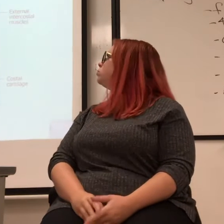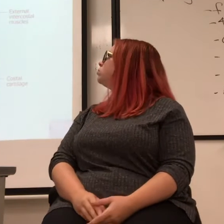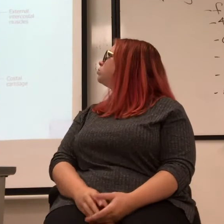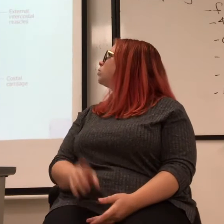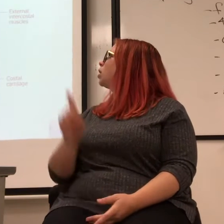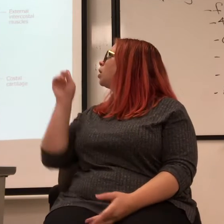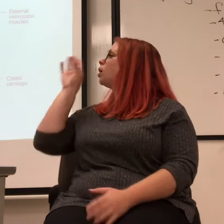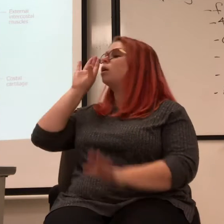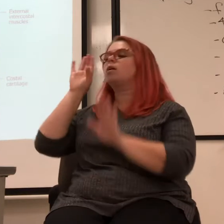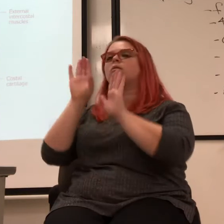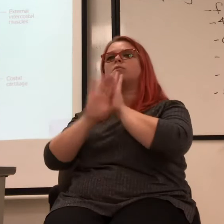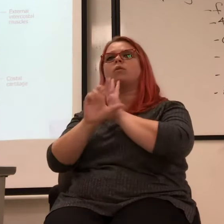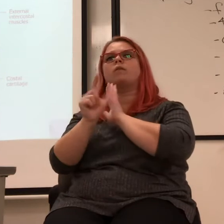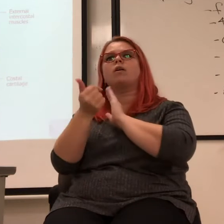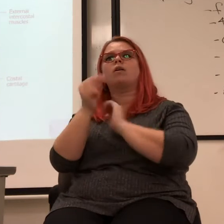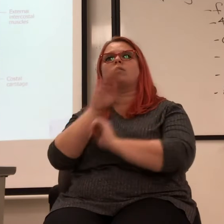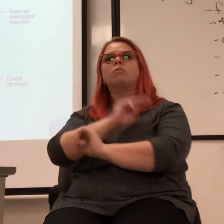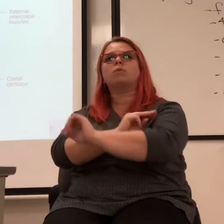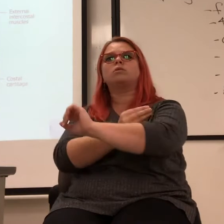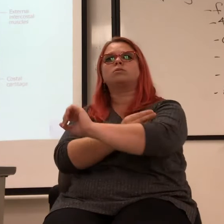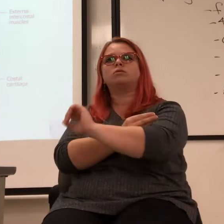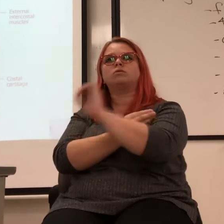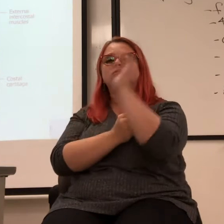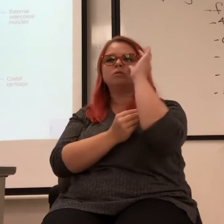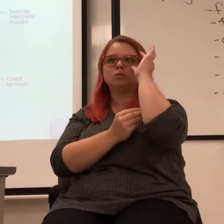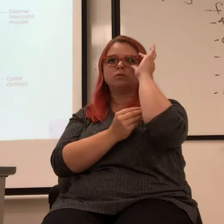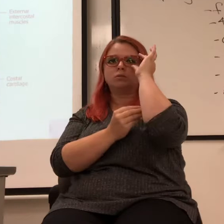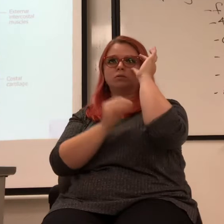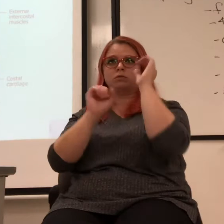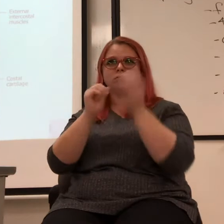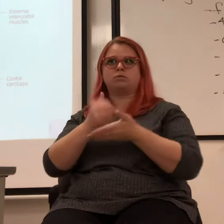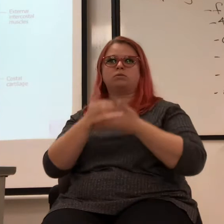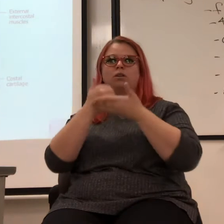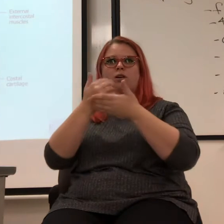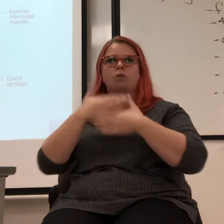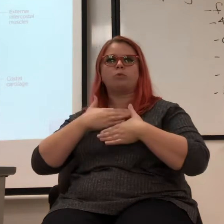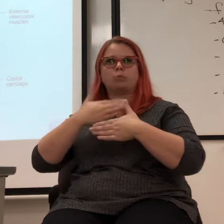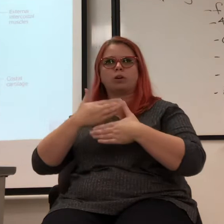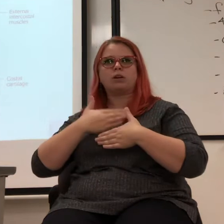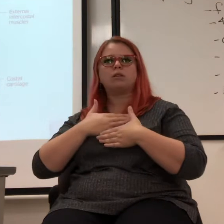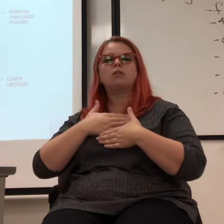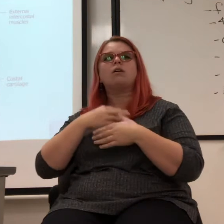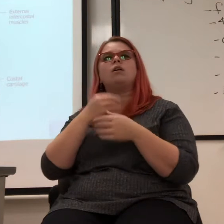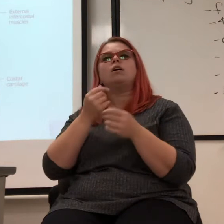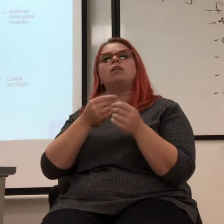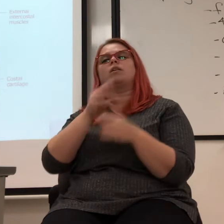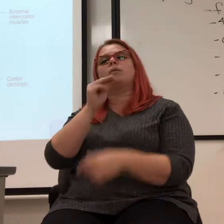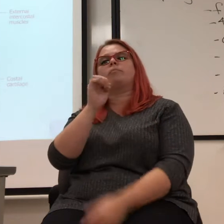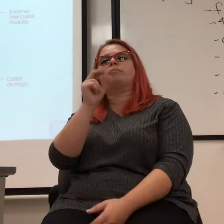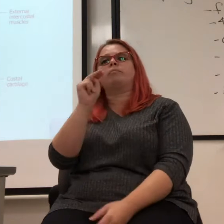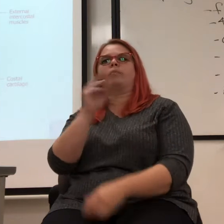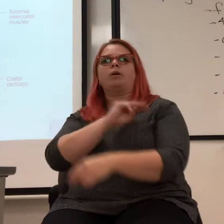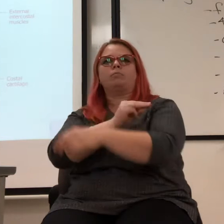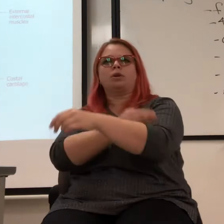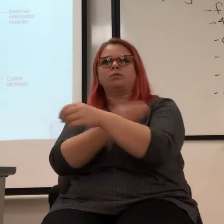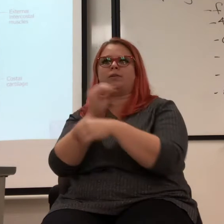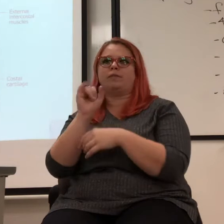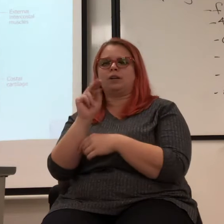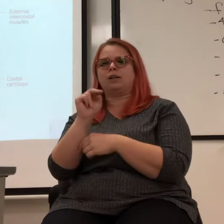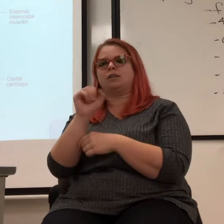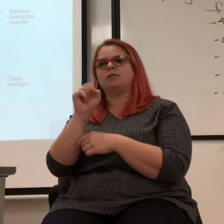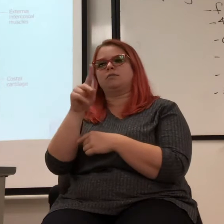Here's a picture of other muscles to help you breathe. The other main muscle of inspiration along with diaphragm is